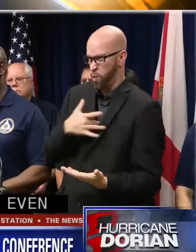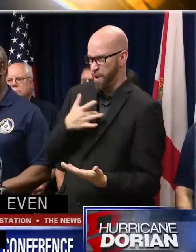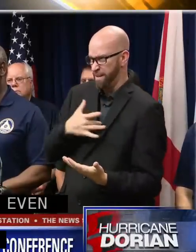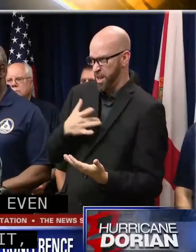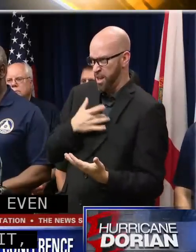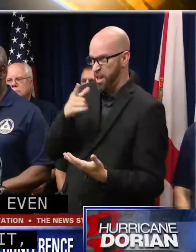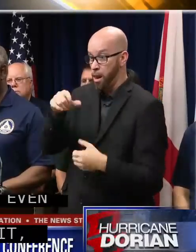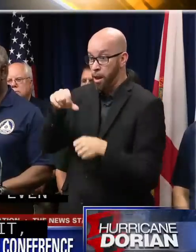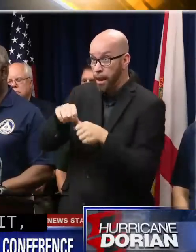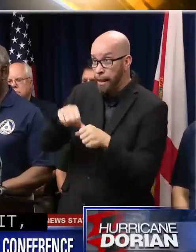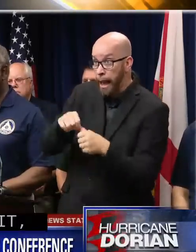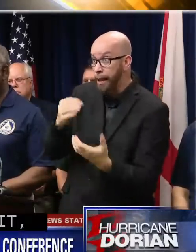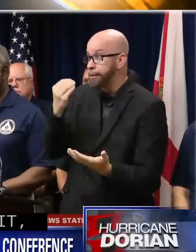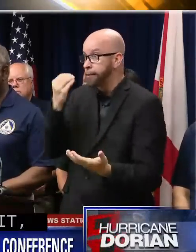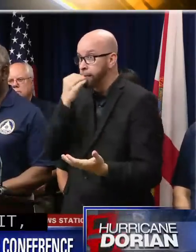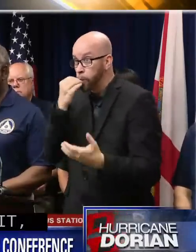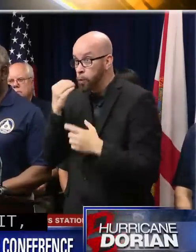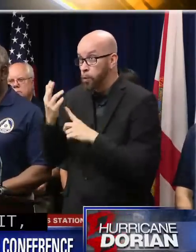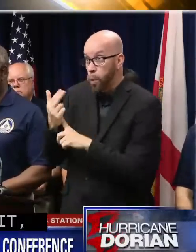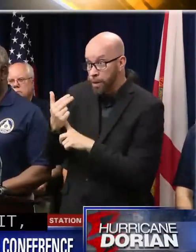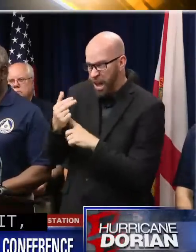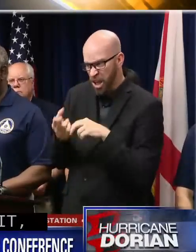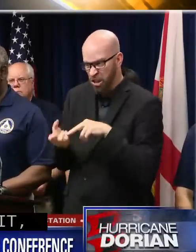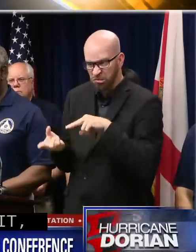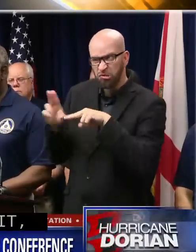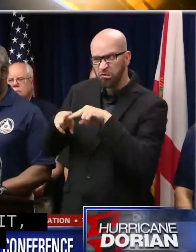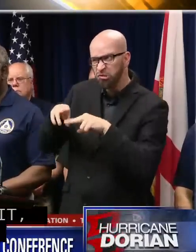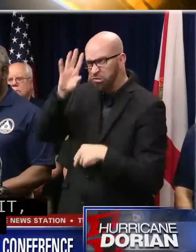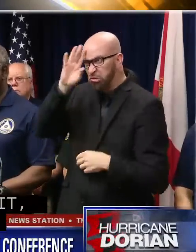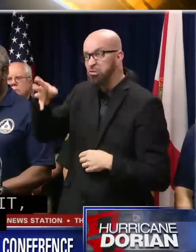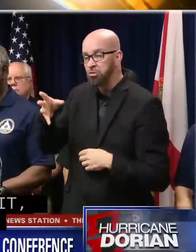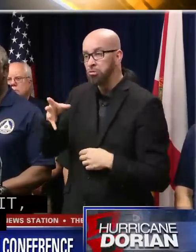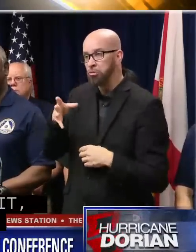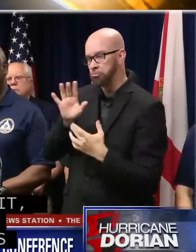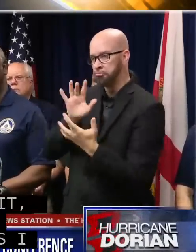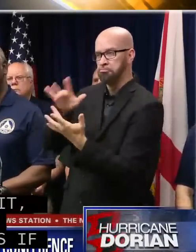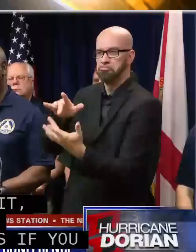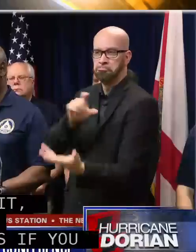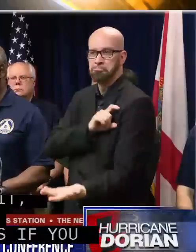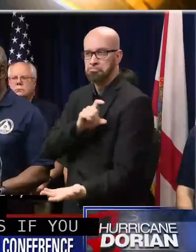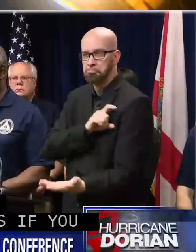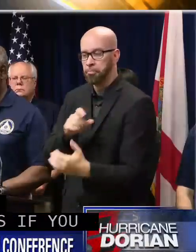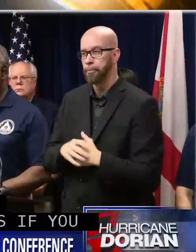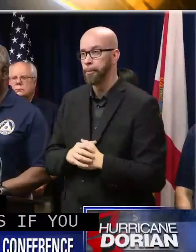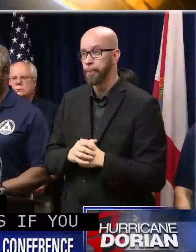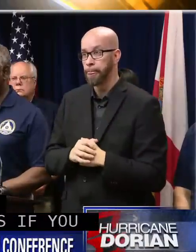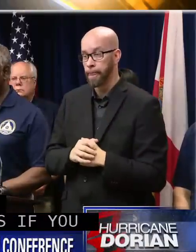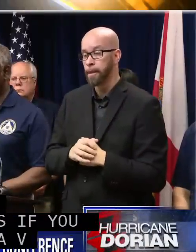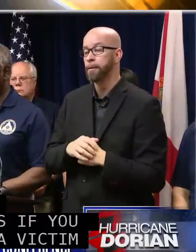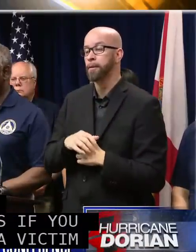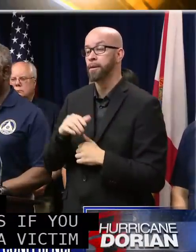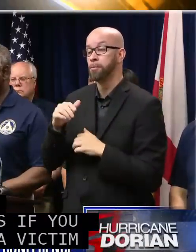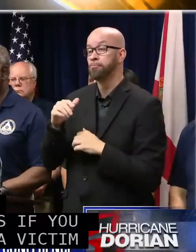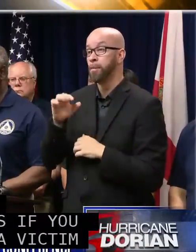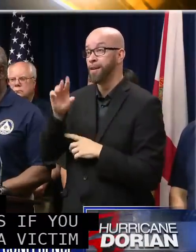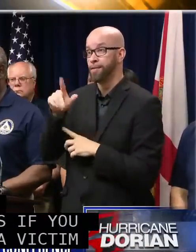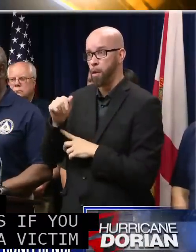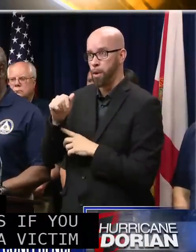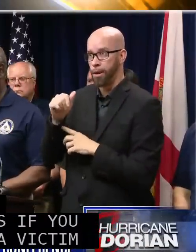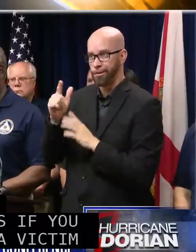you've been a victim of price gouging. Also, the Florida Attorney General has set up a hotline, and its number